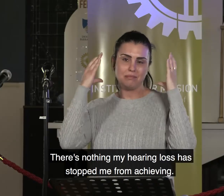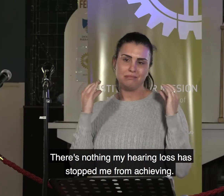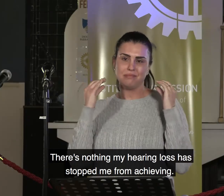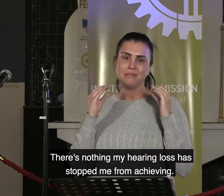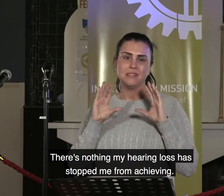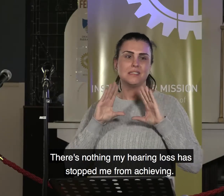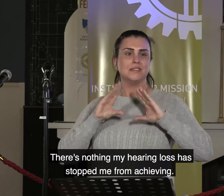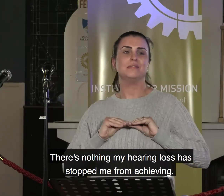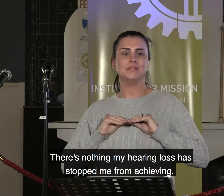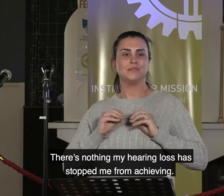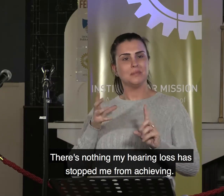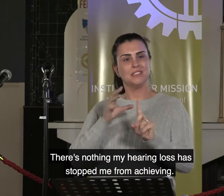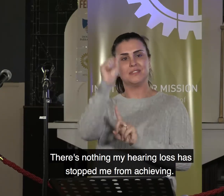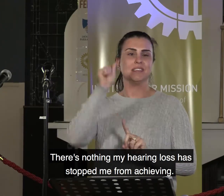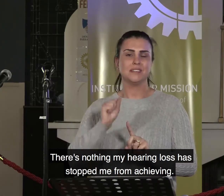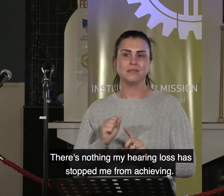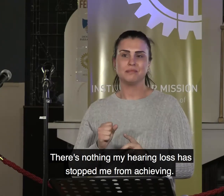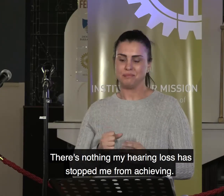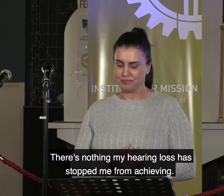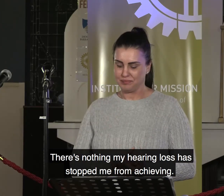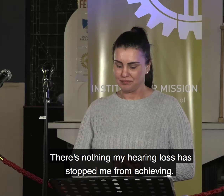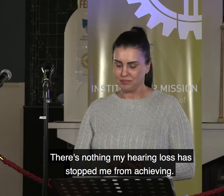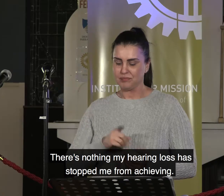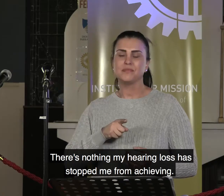There's nothing my hearing loss has stopped me from achieving.